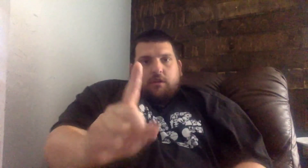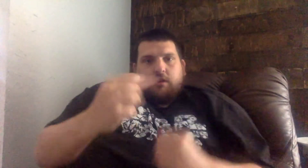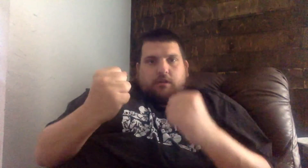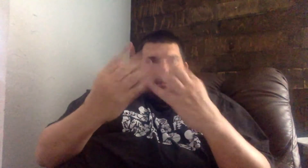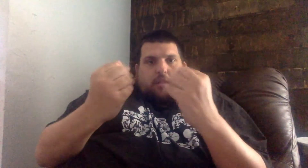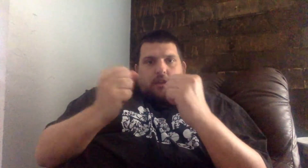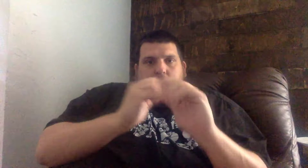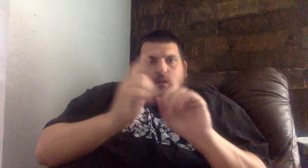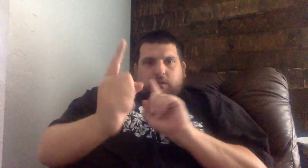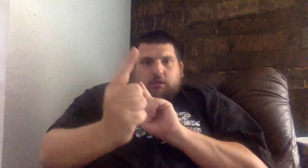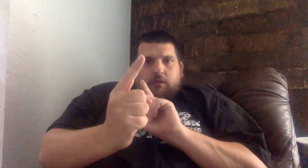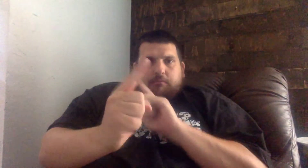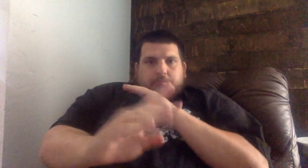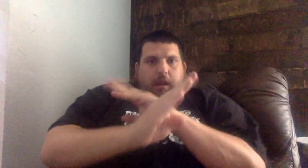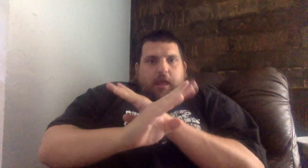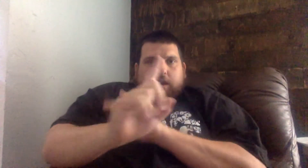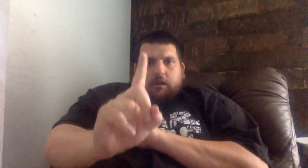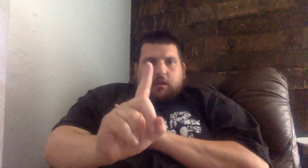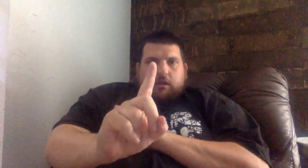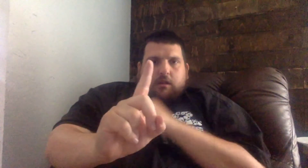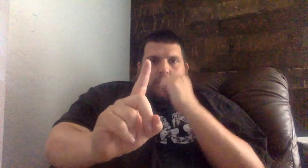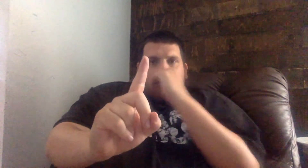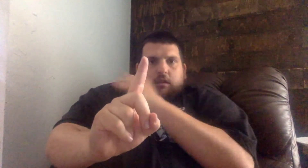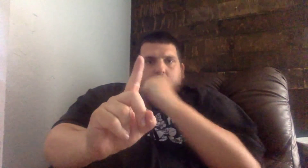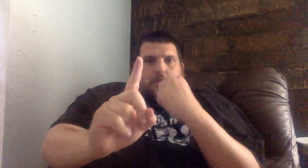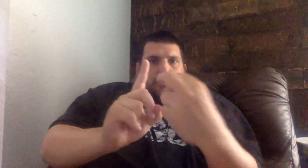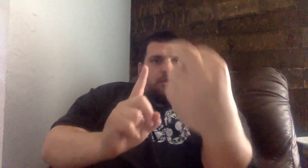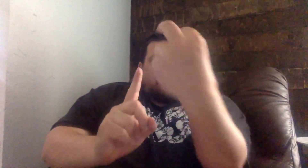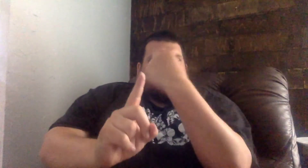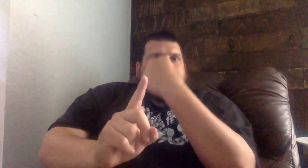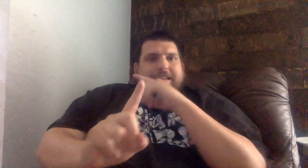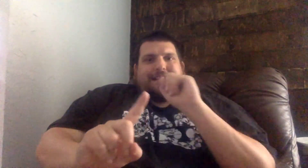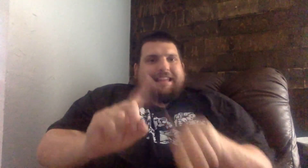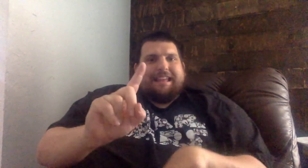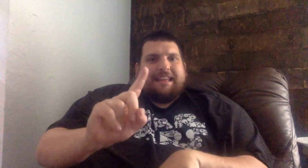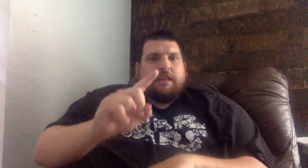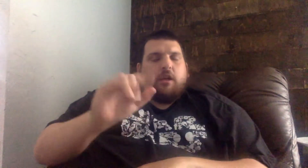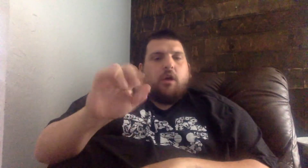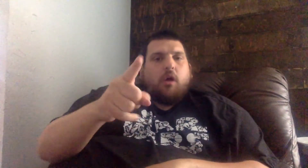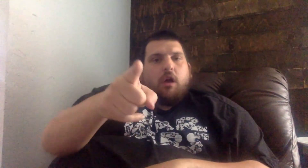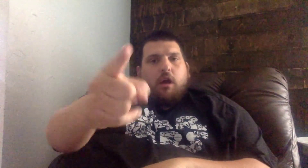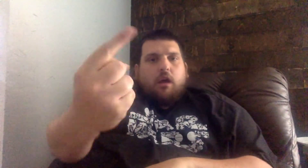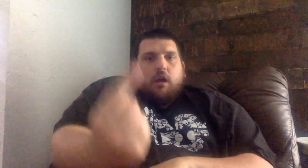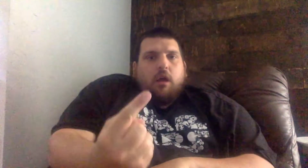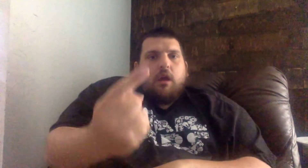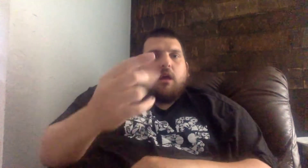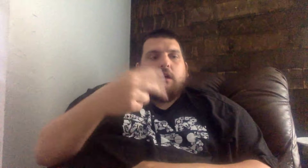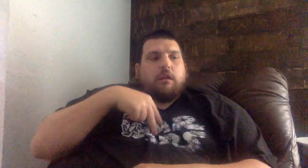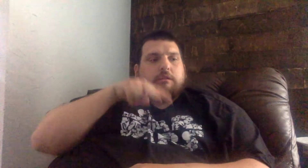because if it's between us, it blocks our view and we can't see each other signing.